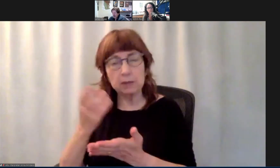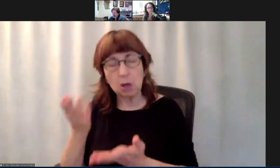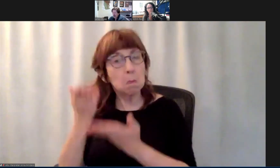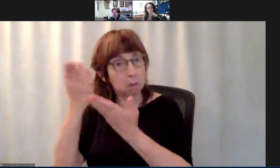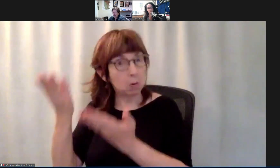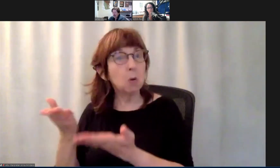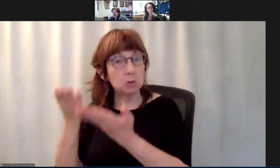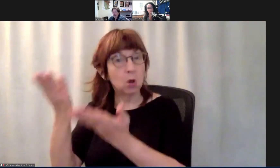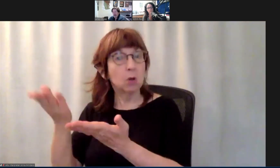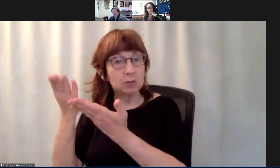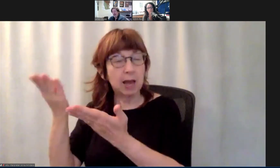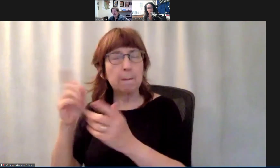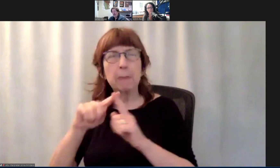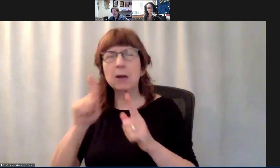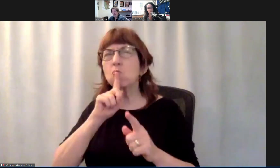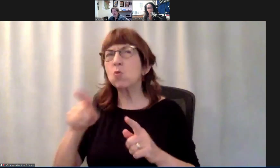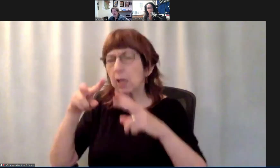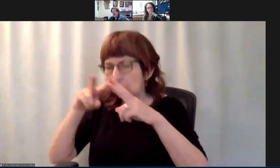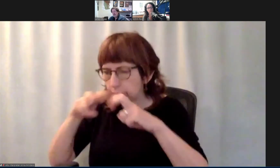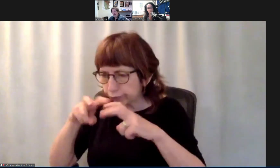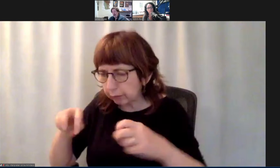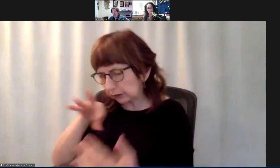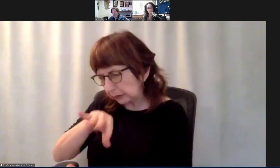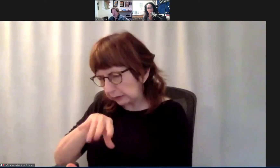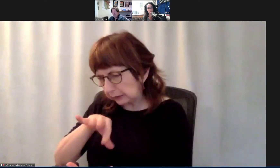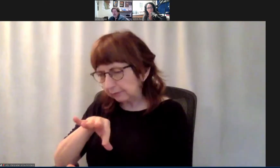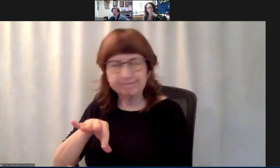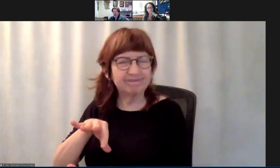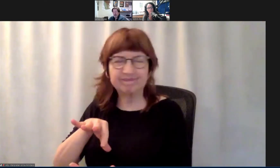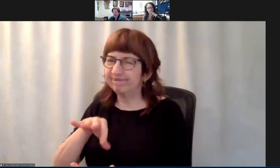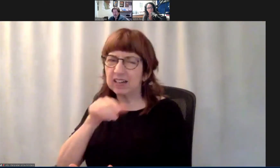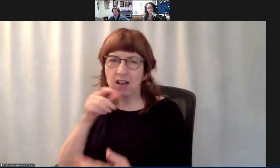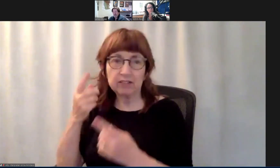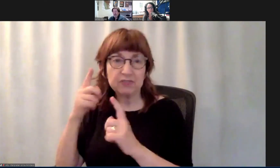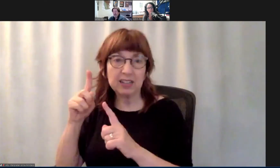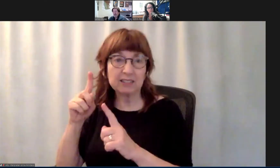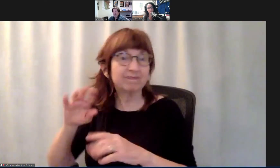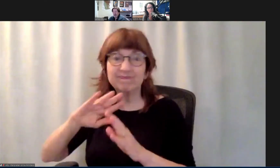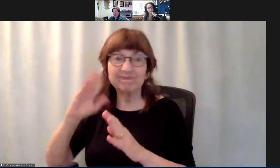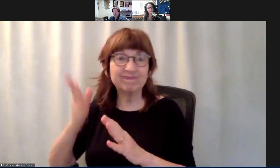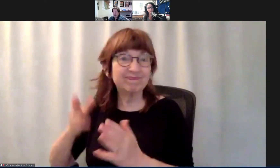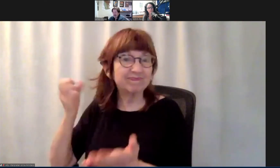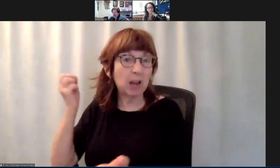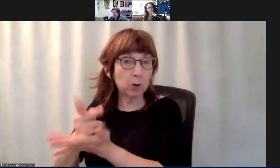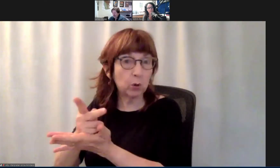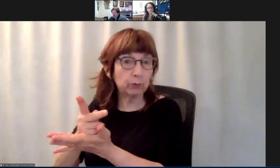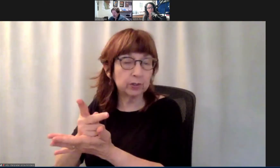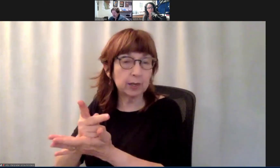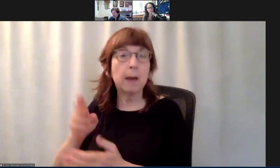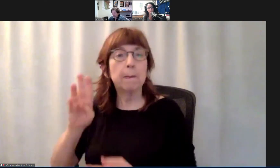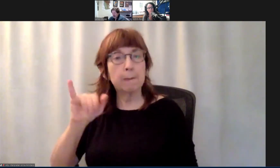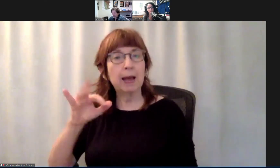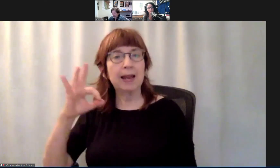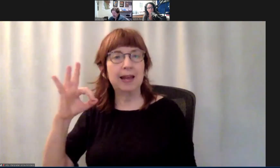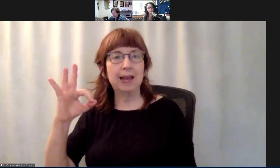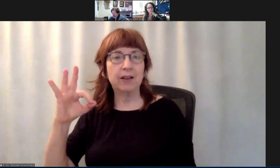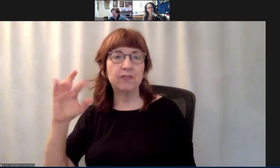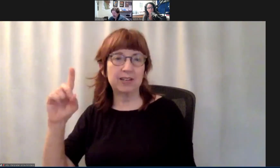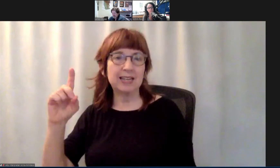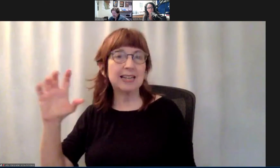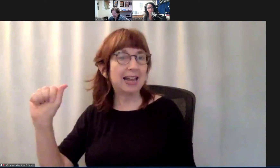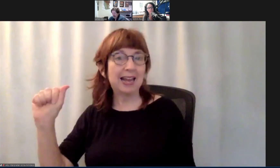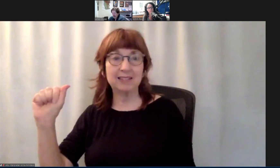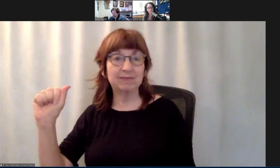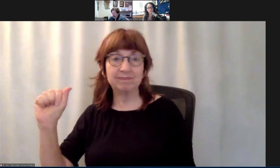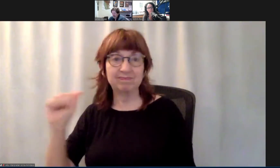And when they are looked at and they turn out to be not effective, they're not approved by the Food and Drug Administration, the